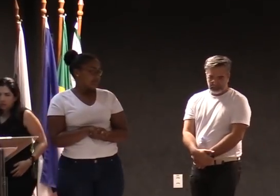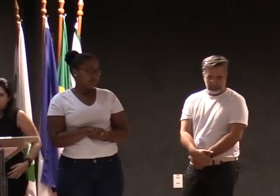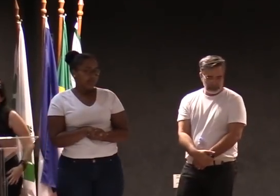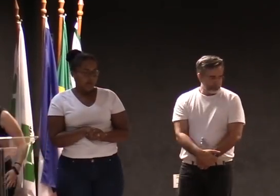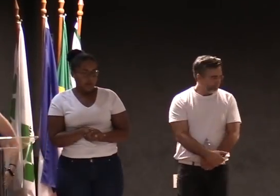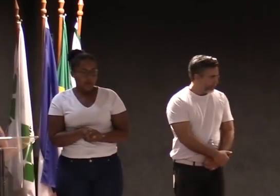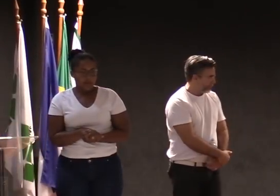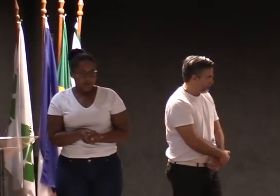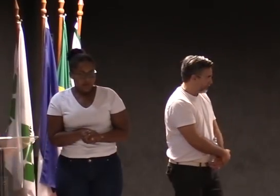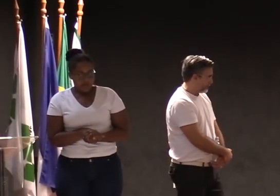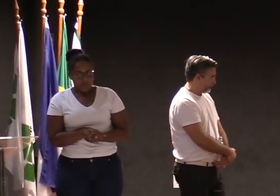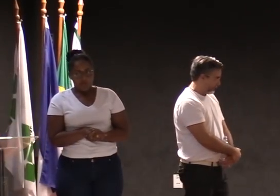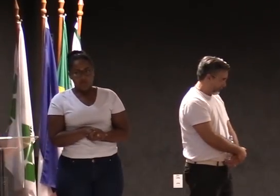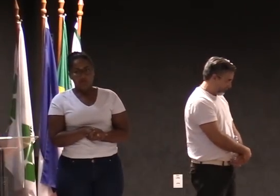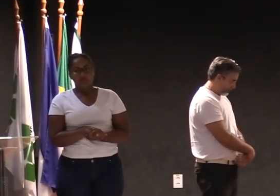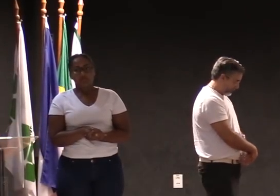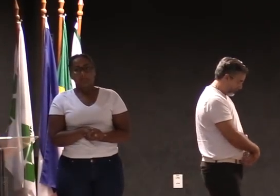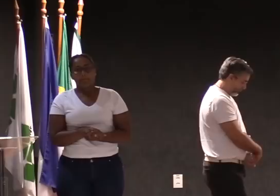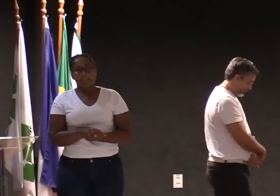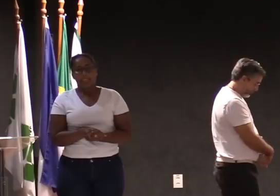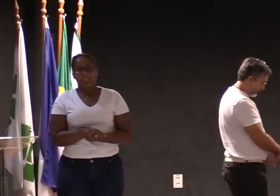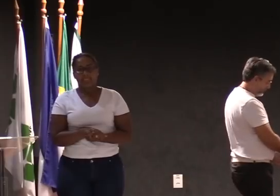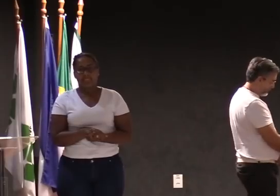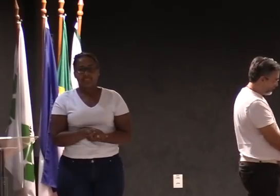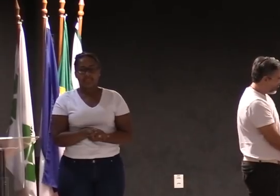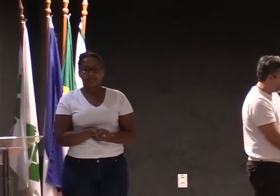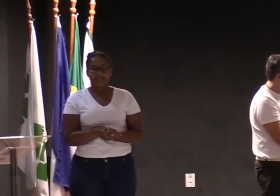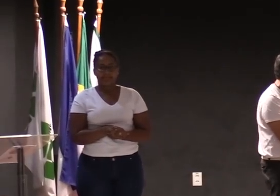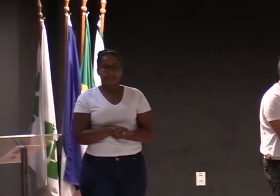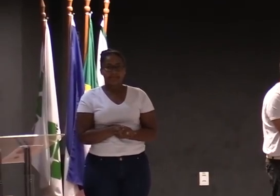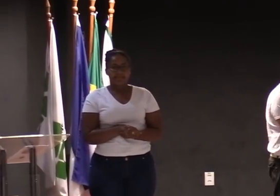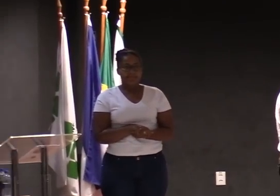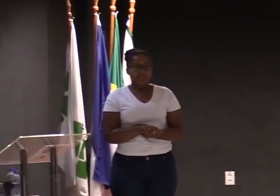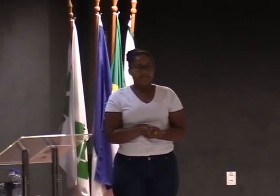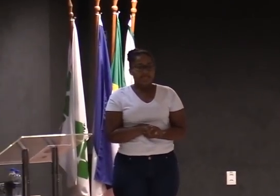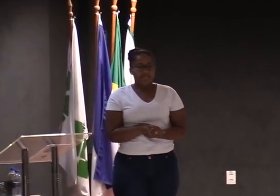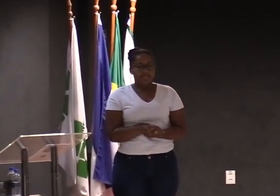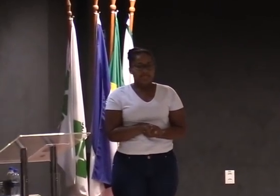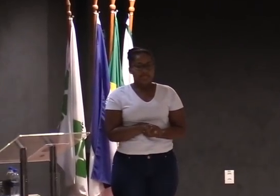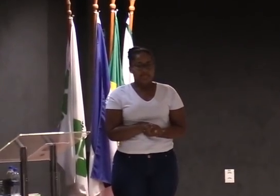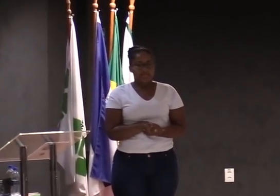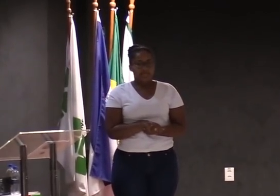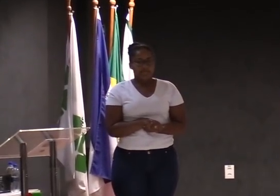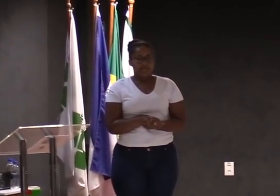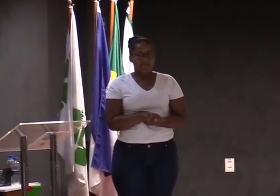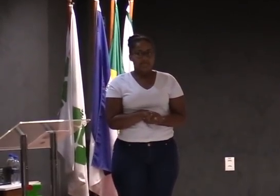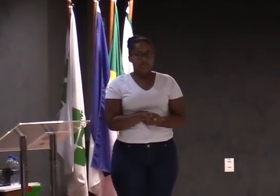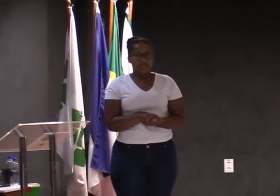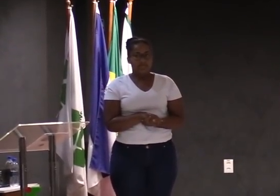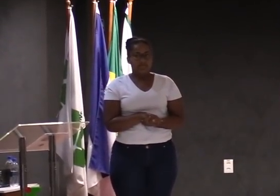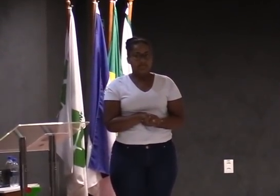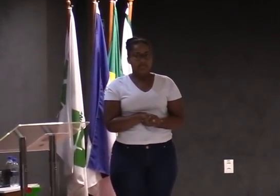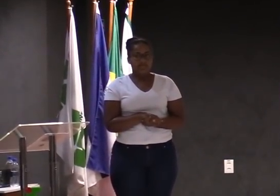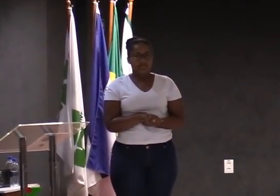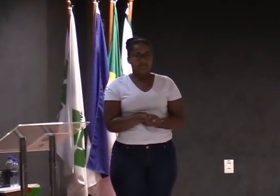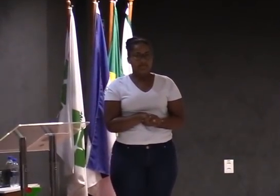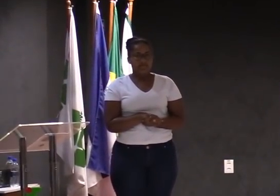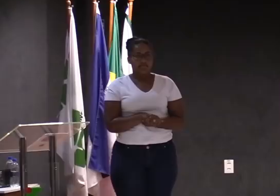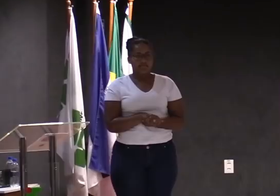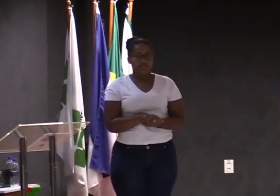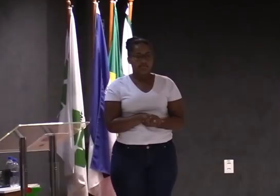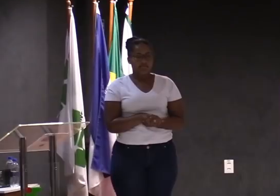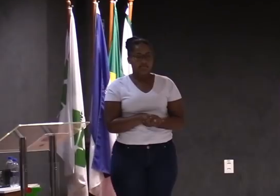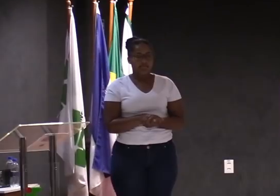authentic learning, authentic environments or authentic problems that our students need to learn.